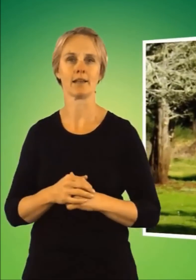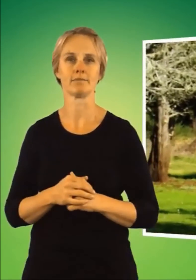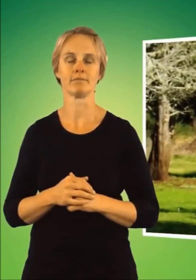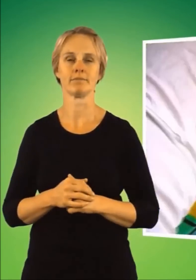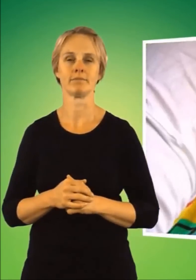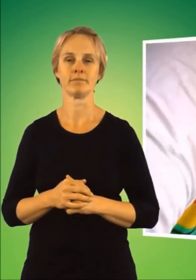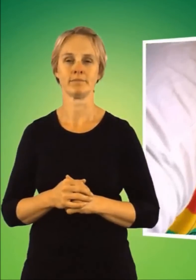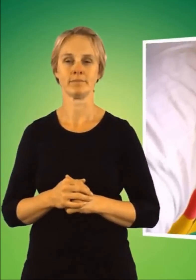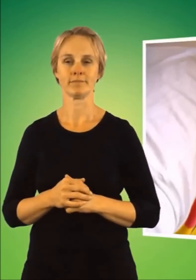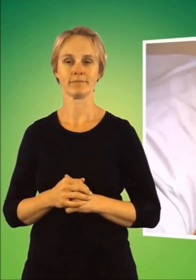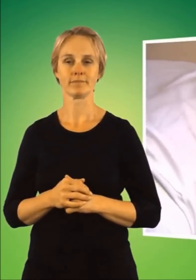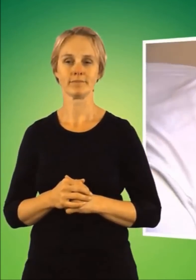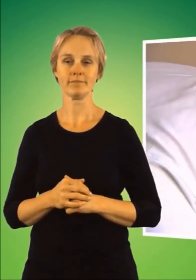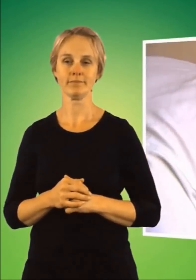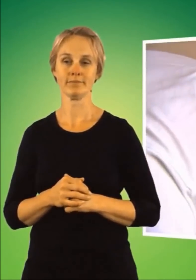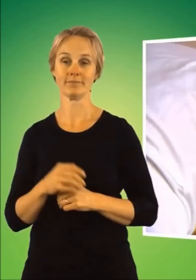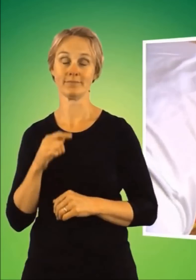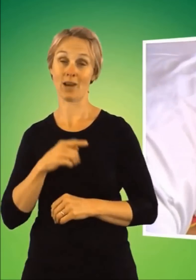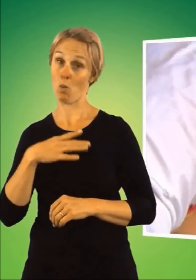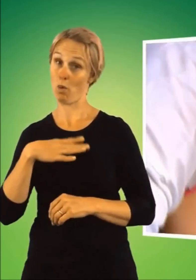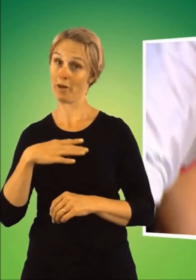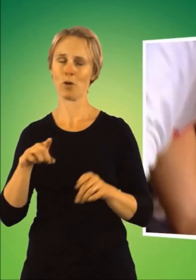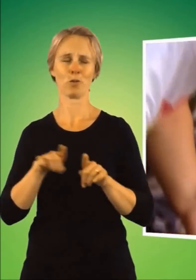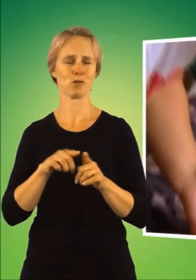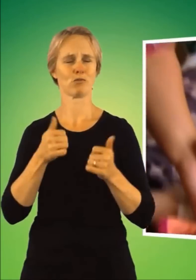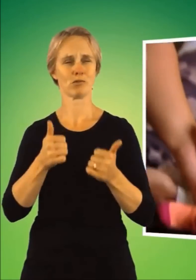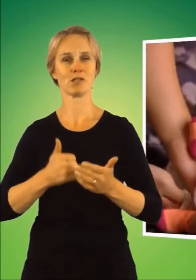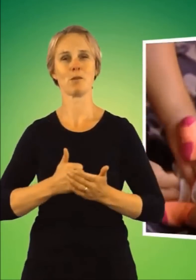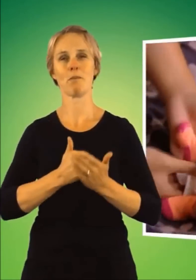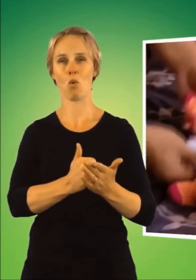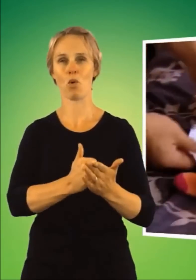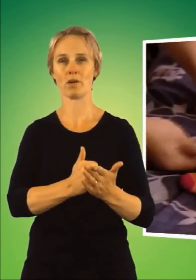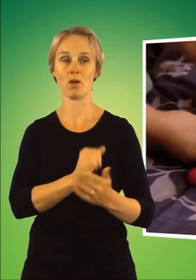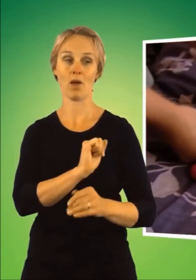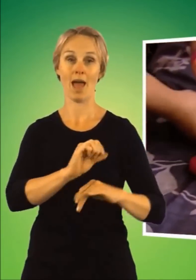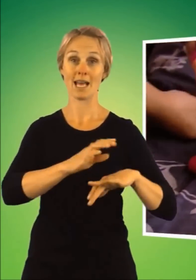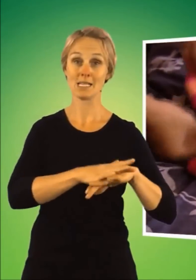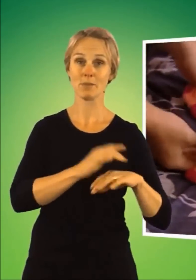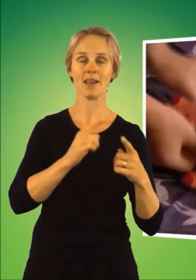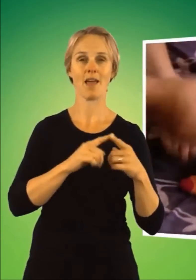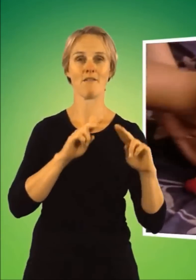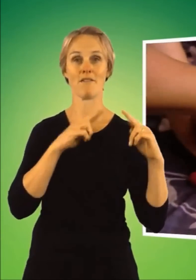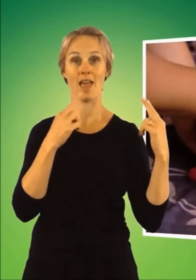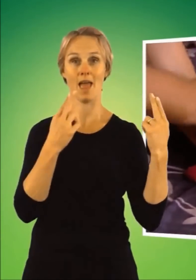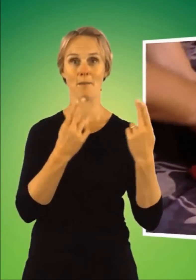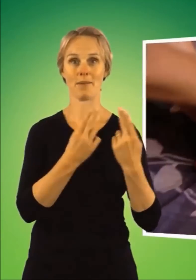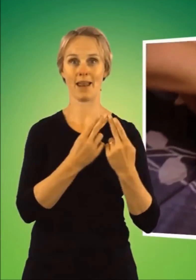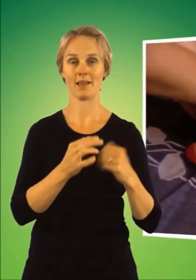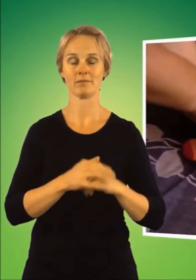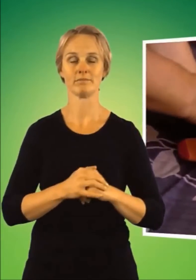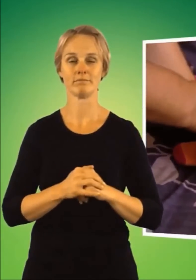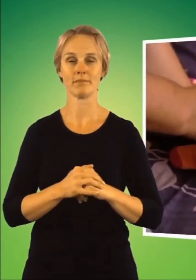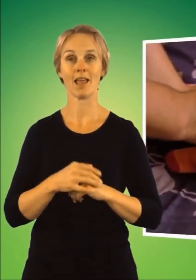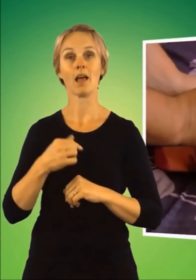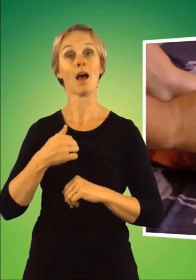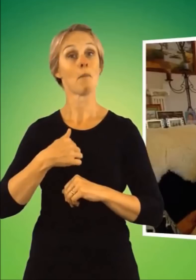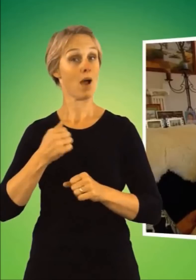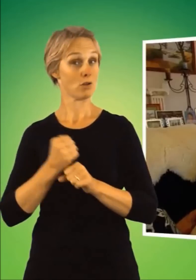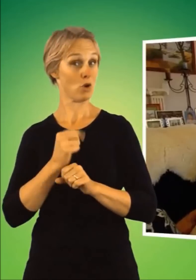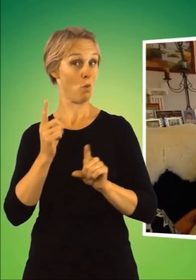thing. Good girl, baby. Whanau also has a good support team, with Stanley and her family in the house. I'm always the